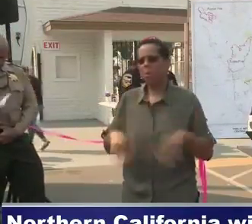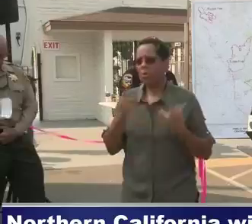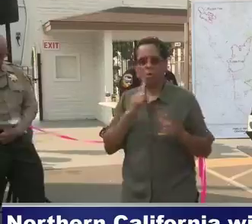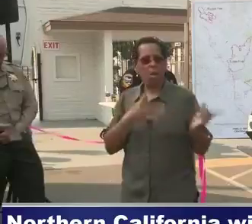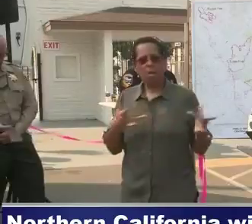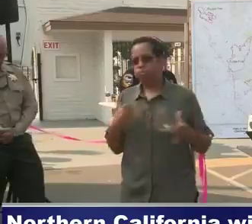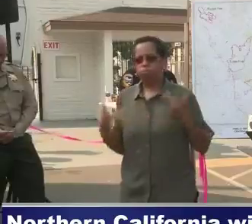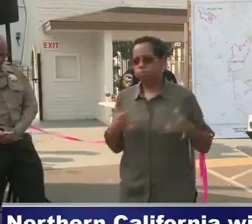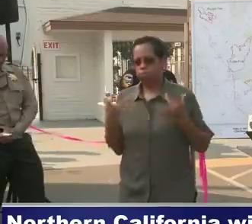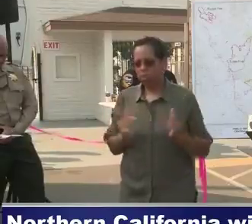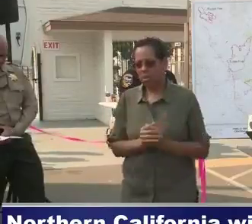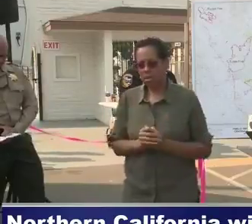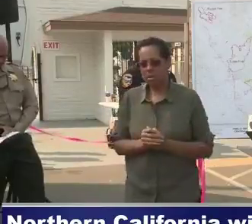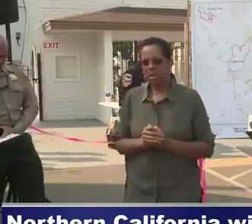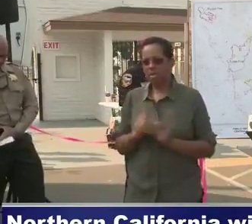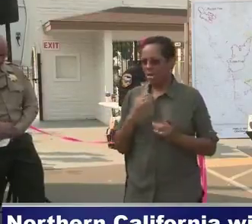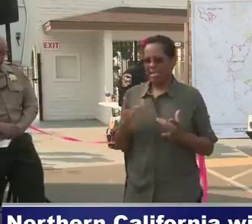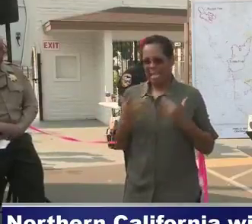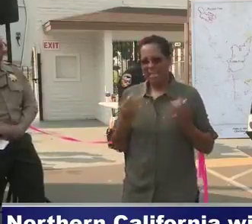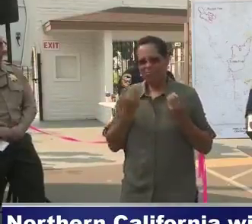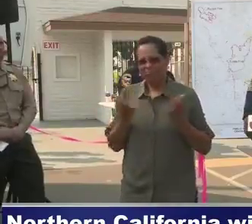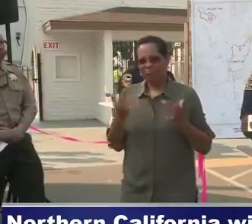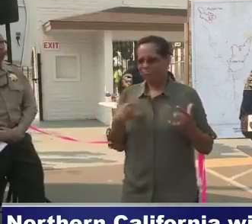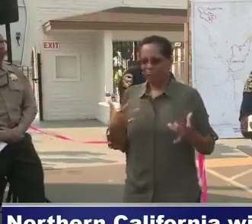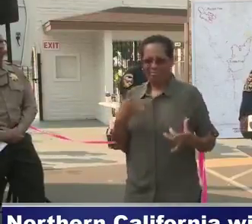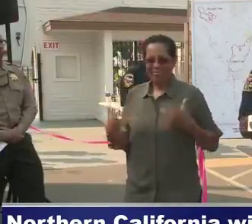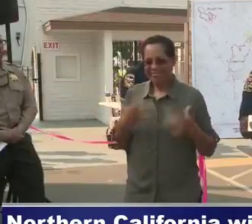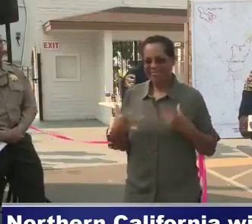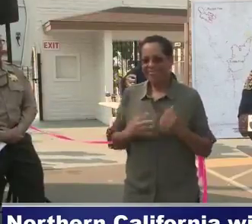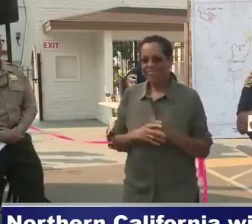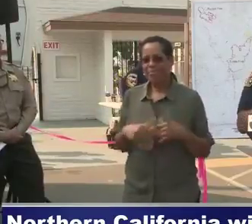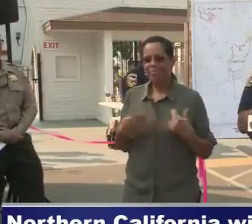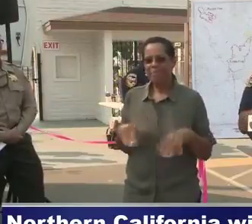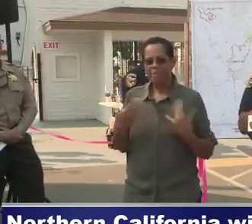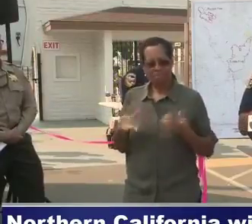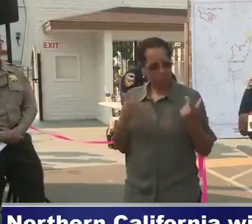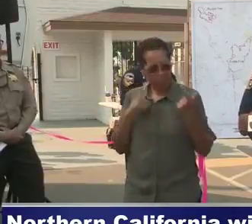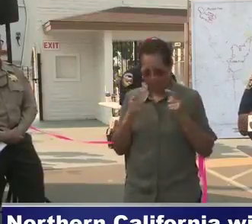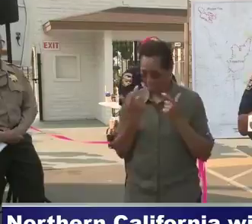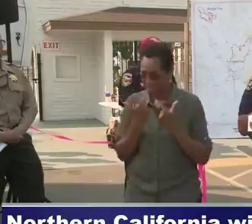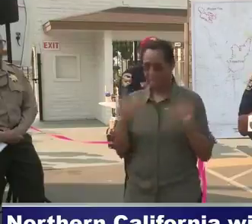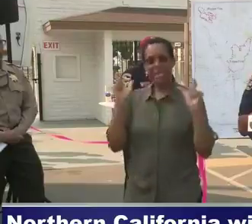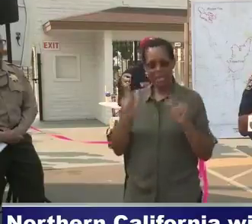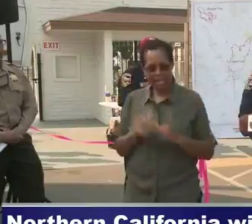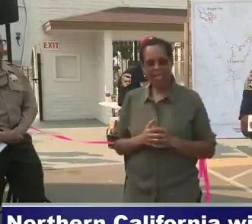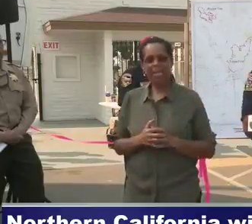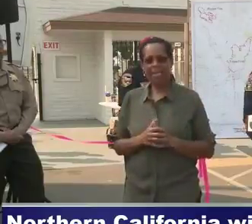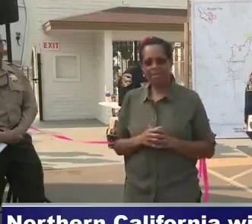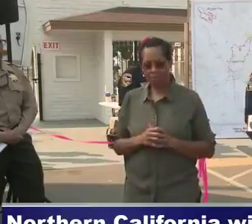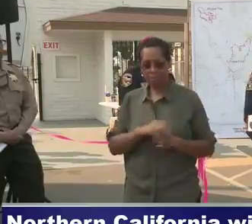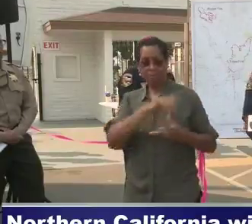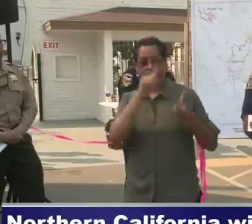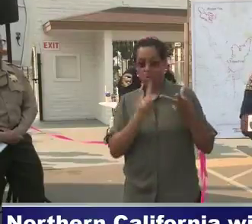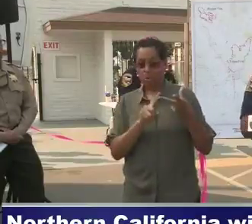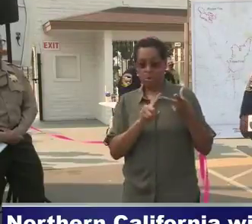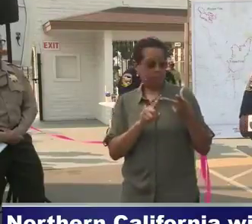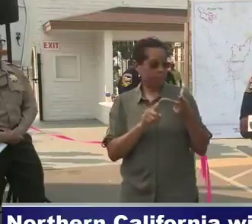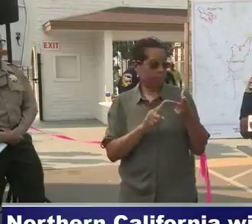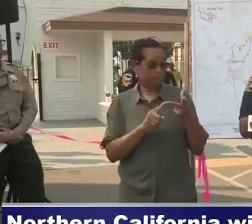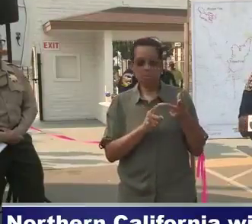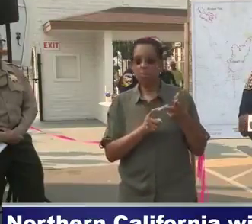really excited that it's going to be, we're making a big difference out there. The last point I want to touch on is we have 2 hospitals that are